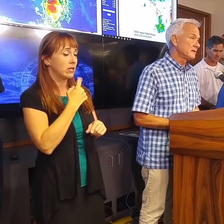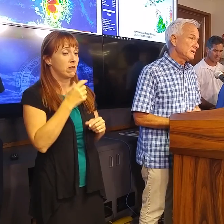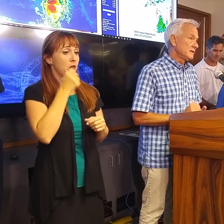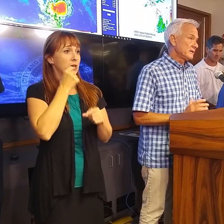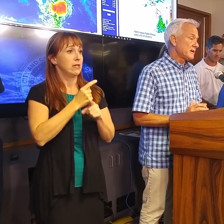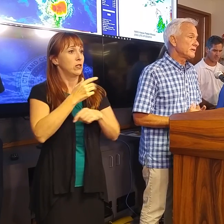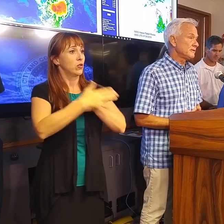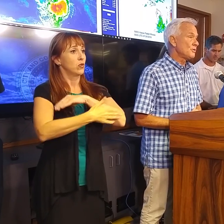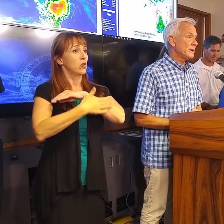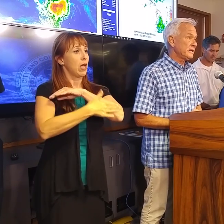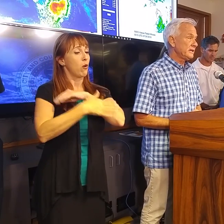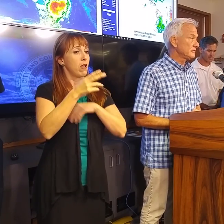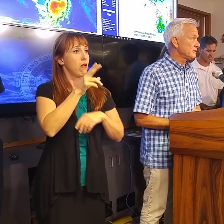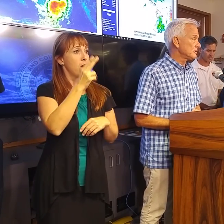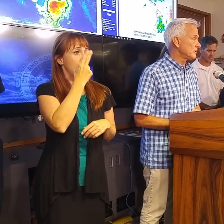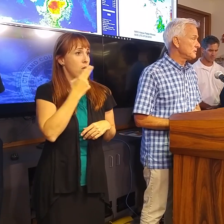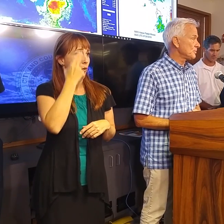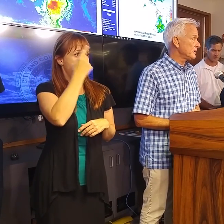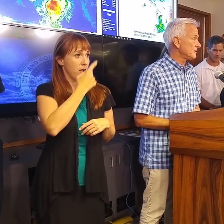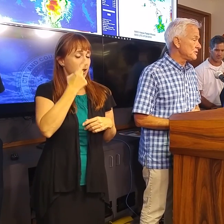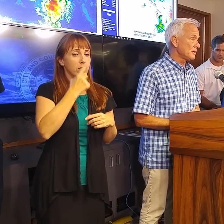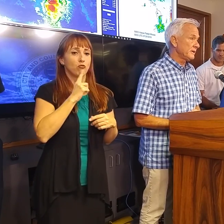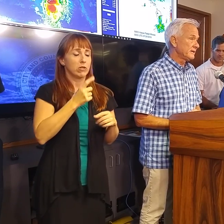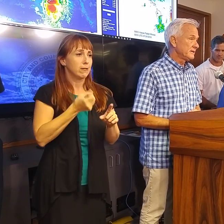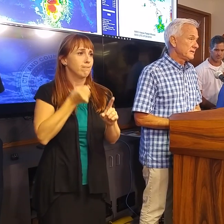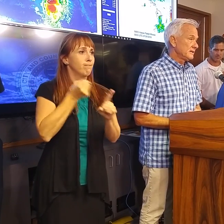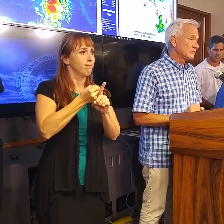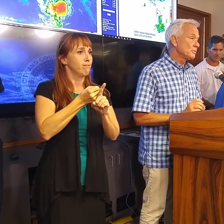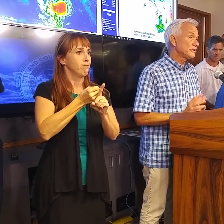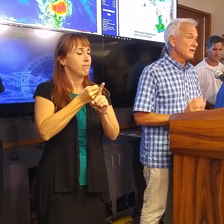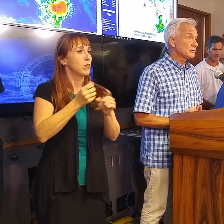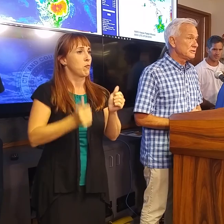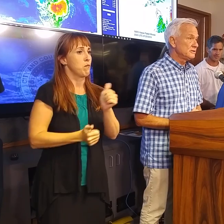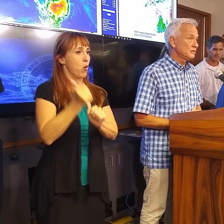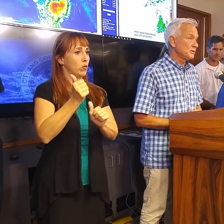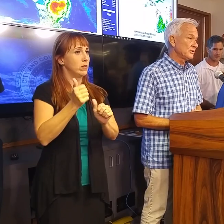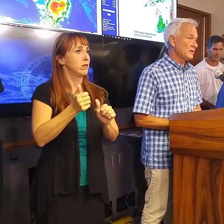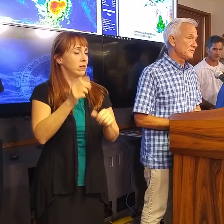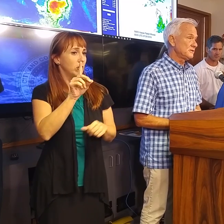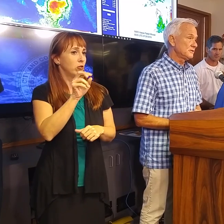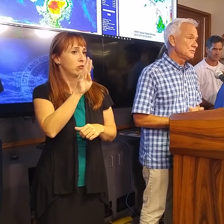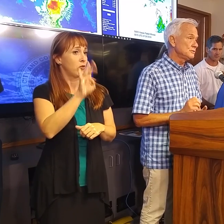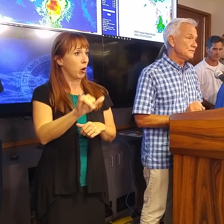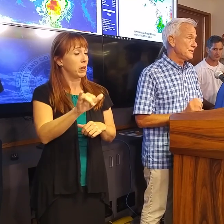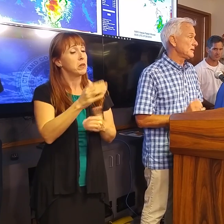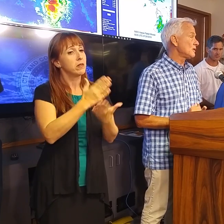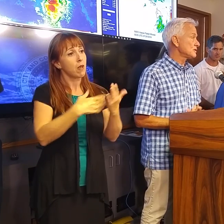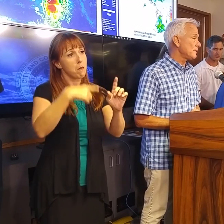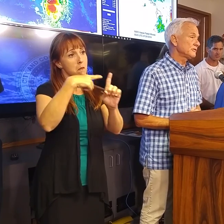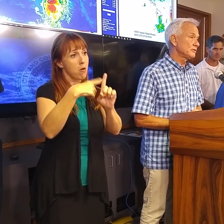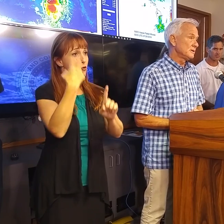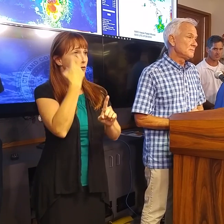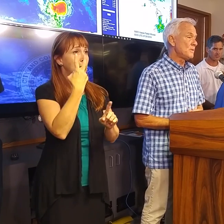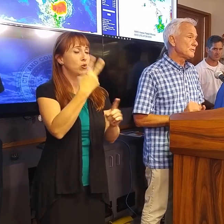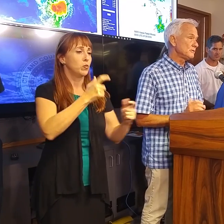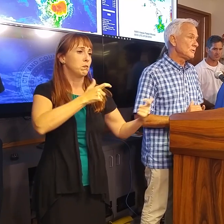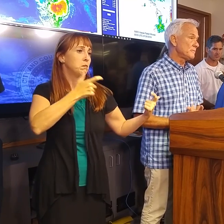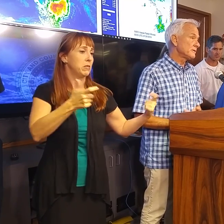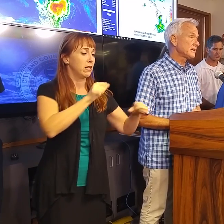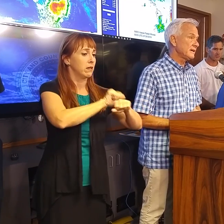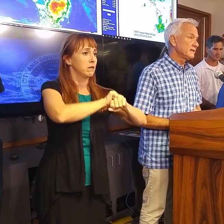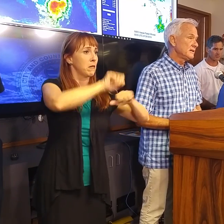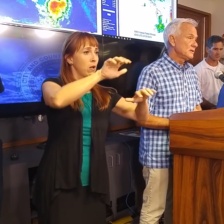the county of Hawaii, is undergoing the brunt of Darby. In some ways, that's good news because they have two very large mountains, Mauna